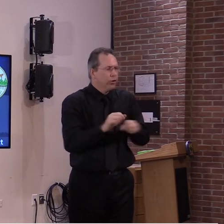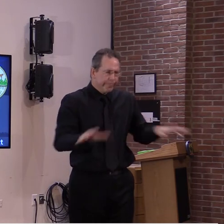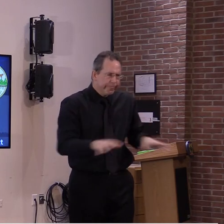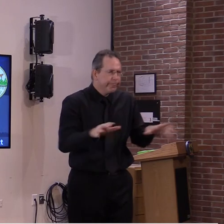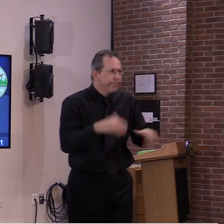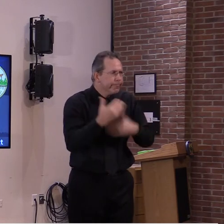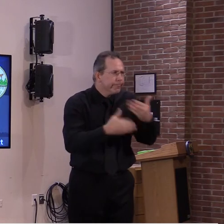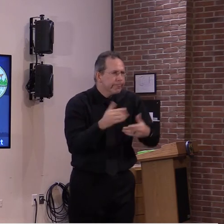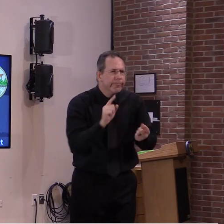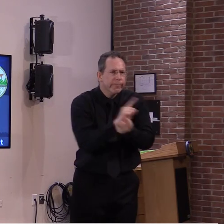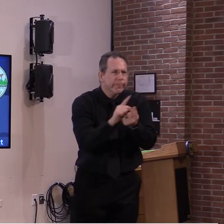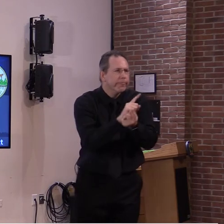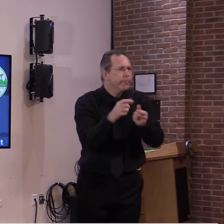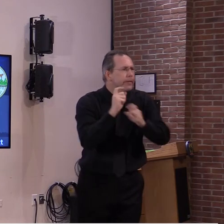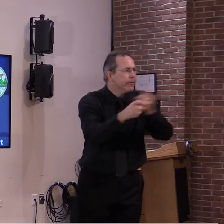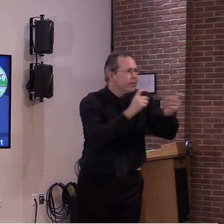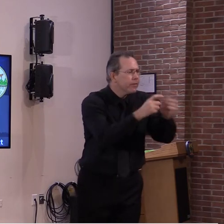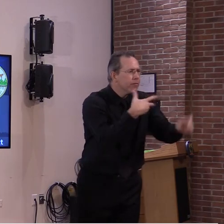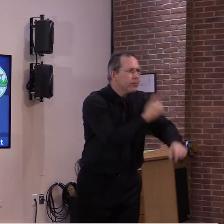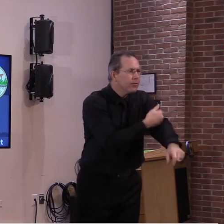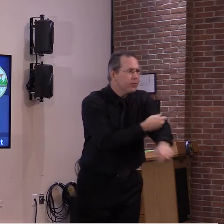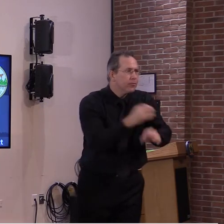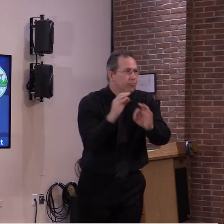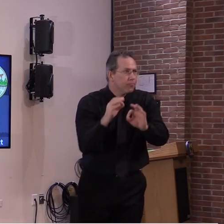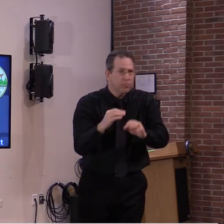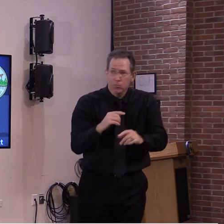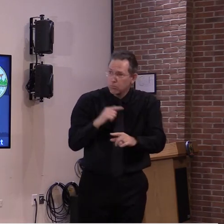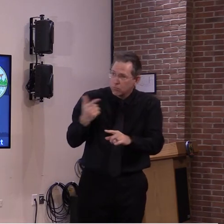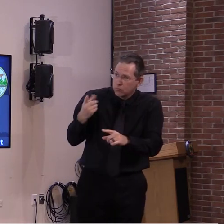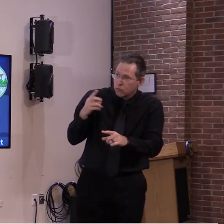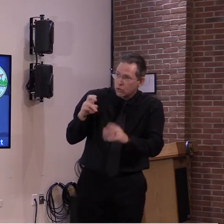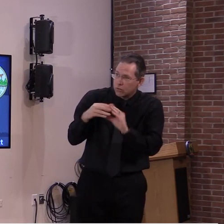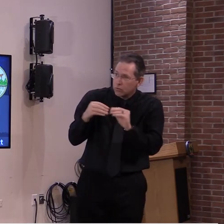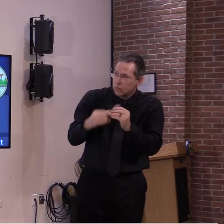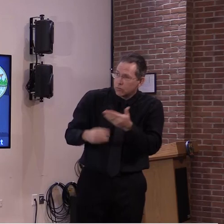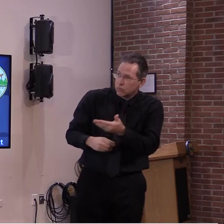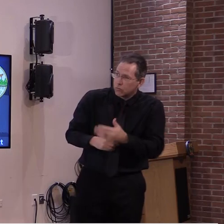the vaccinations. Dr. Levine.